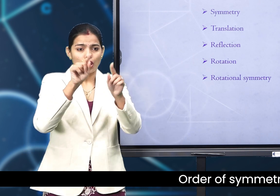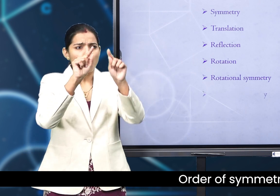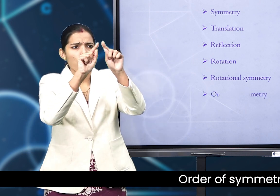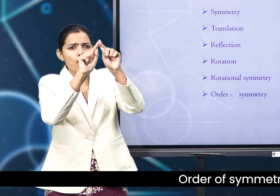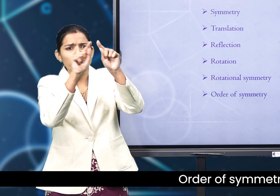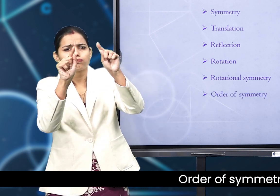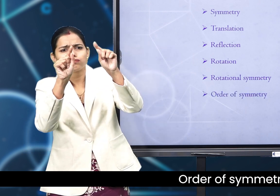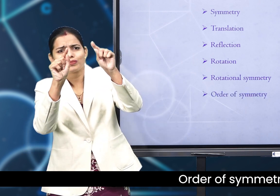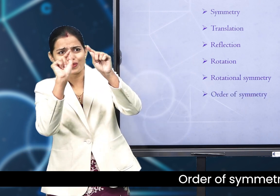order of symmetry,